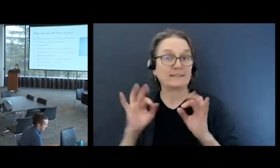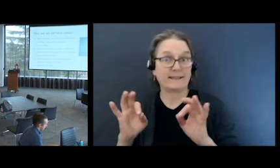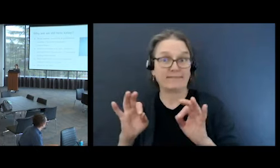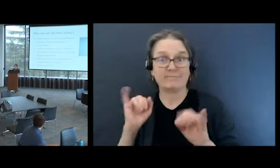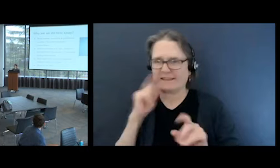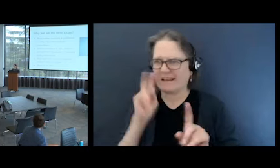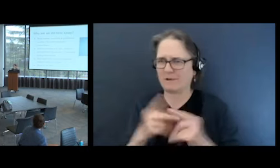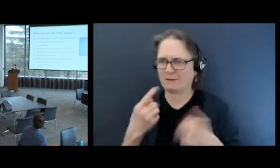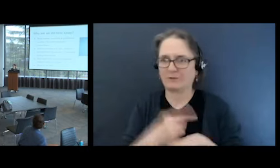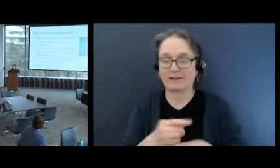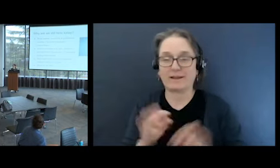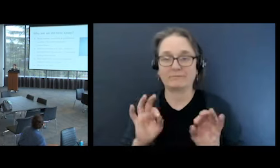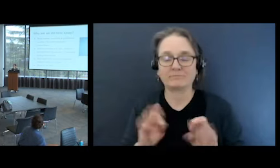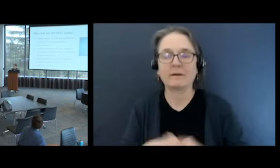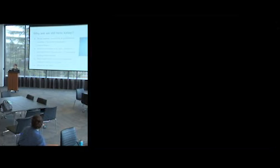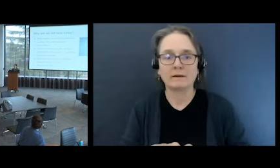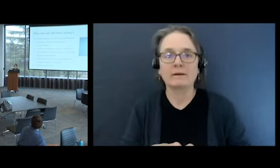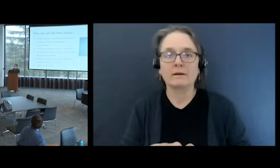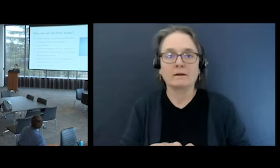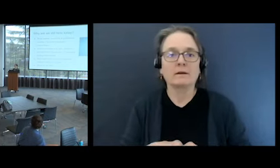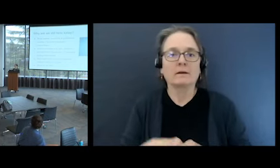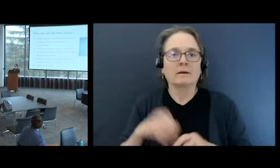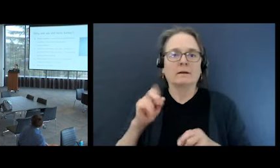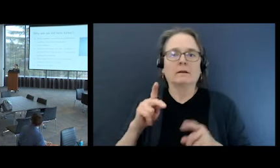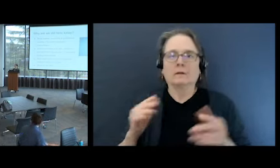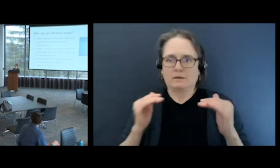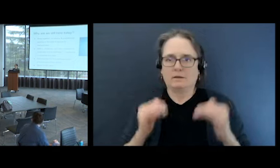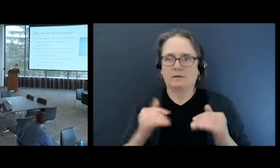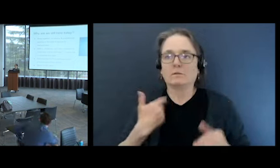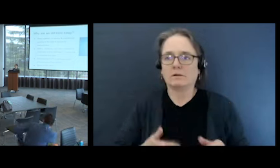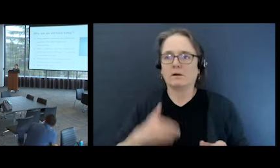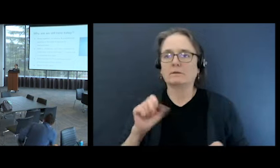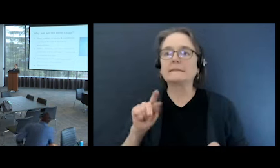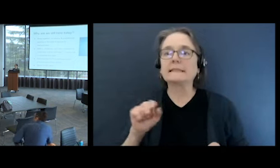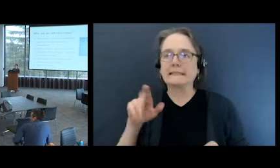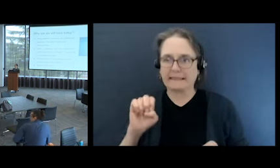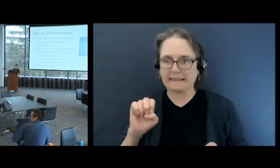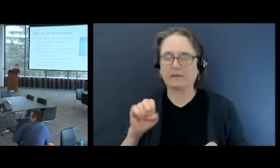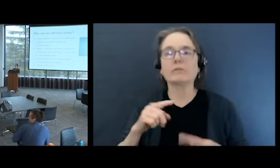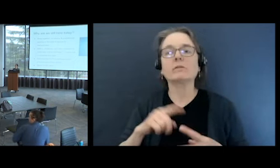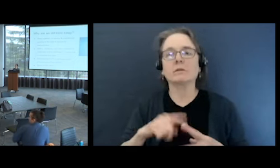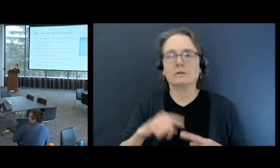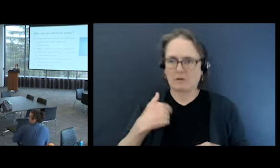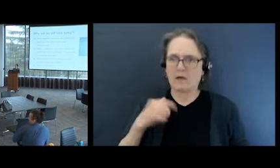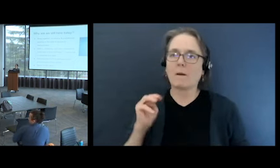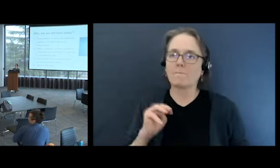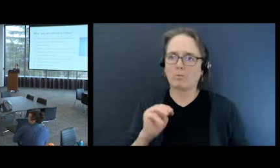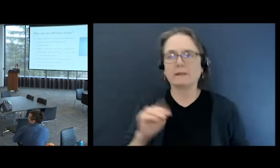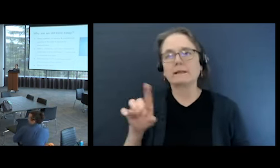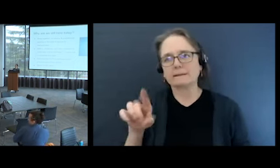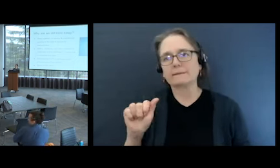I'm Steve. I have a disability. I have a mobility disability, so my view